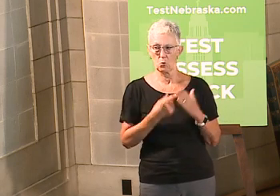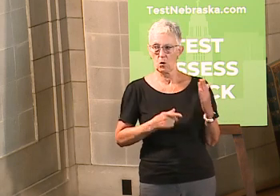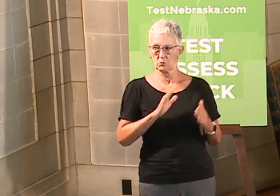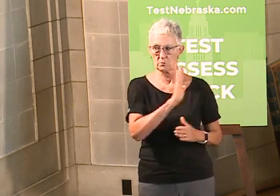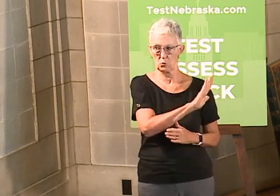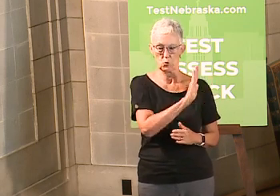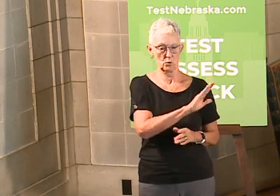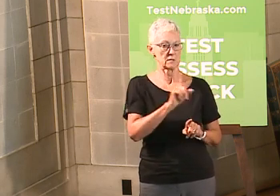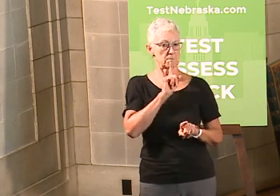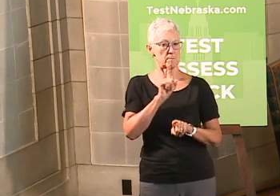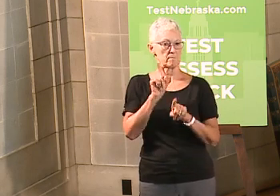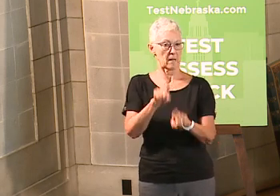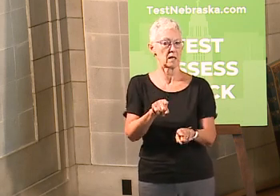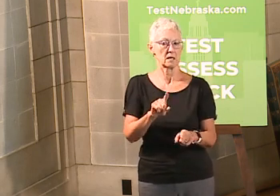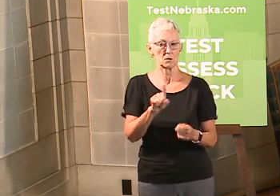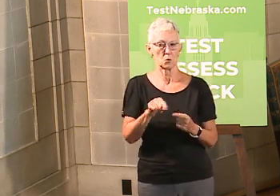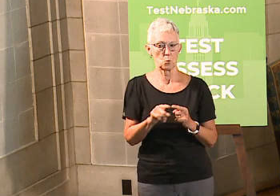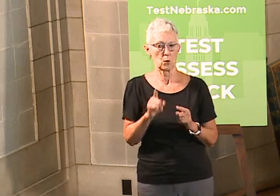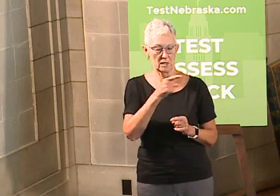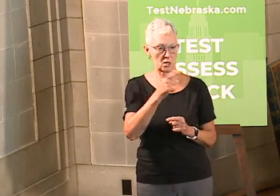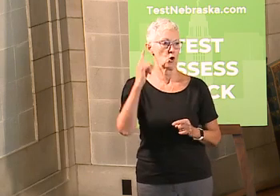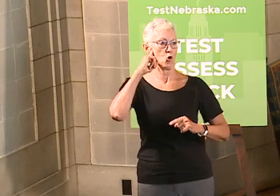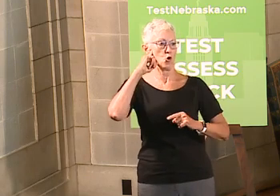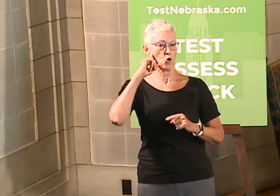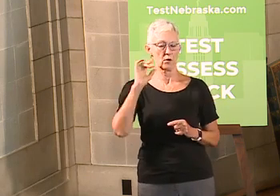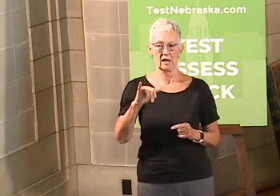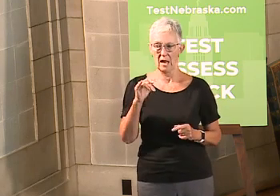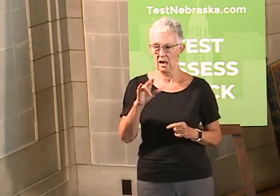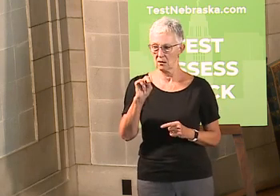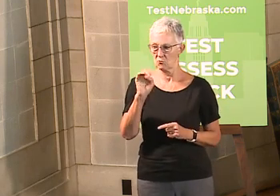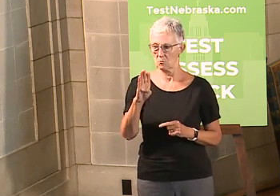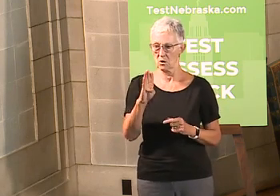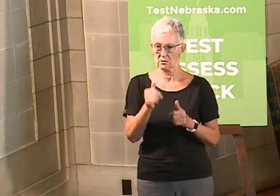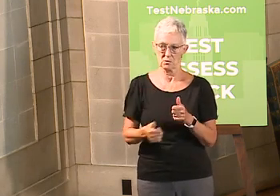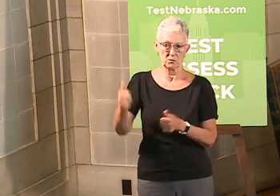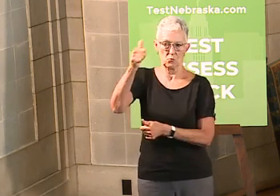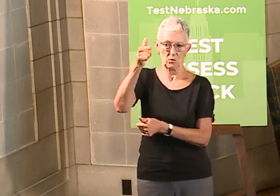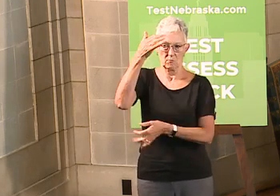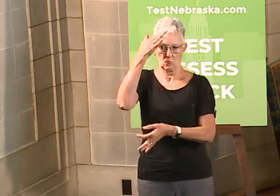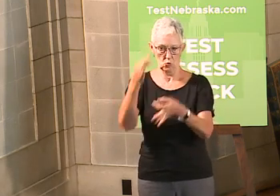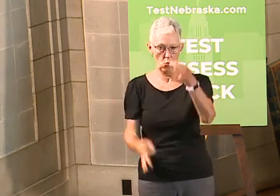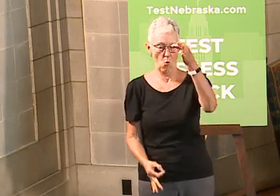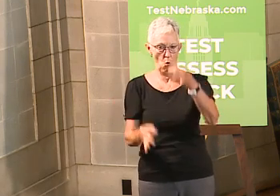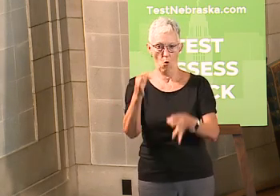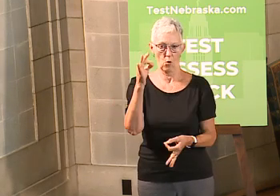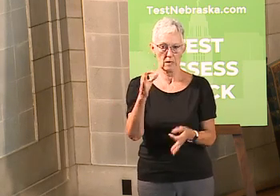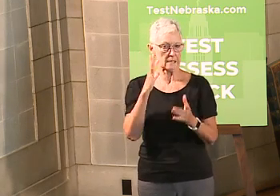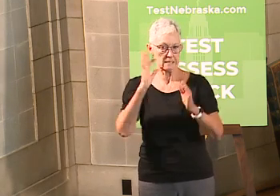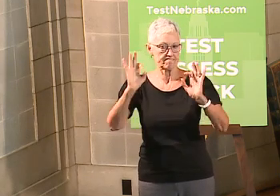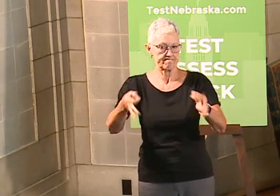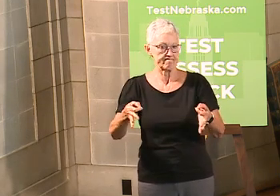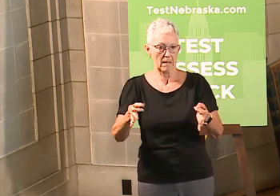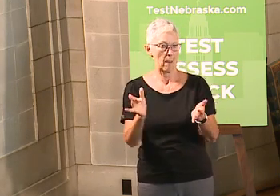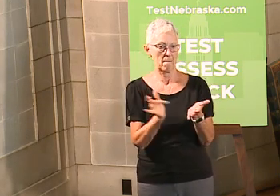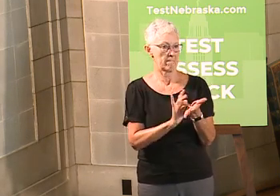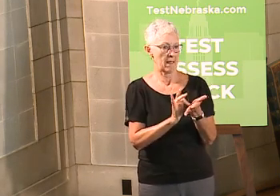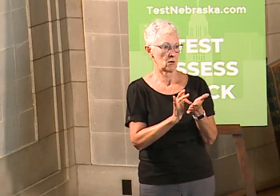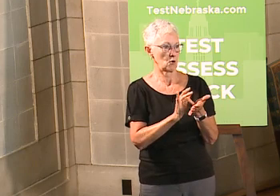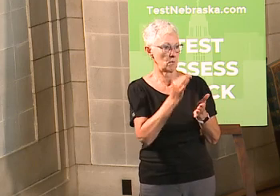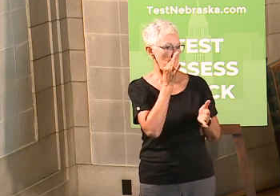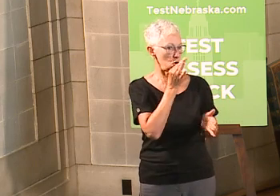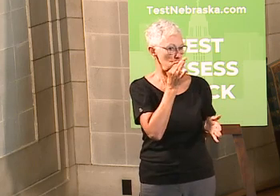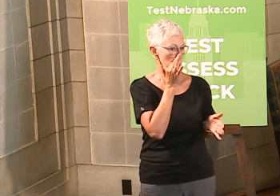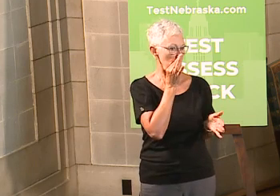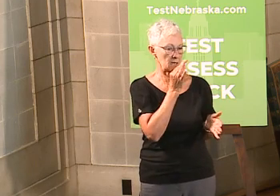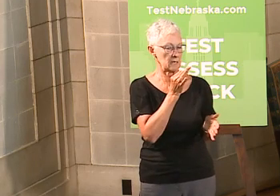was, what was my response when I've heard that the Nebraska Supreme Court had ruled that the medical marijuana